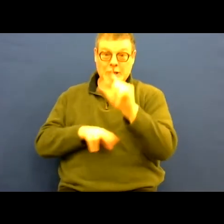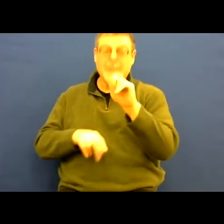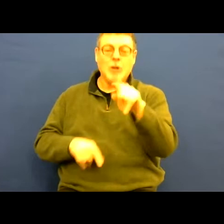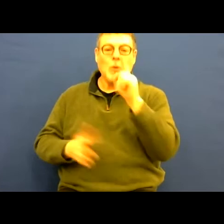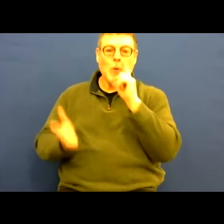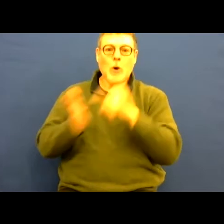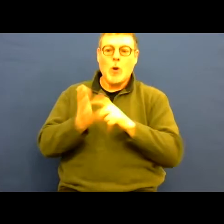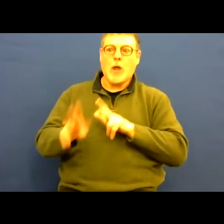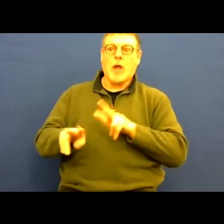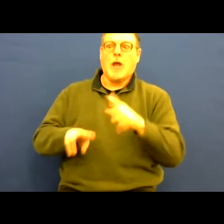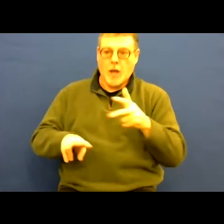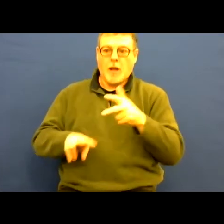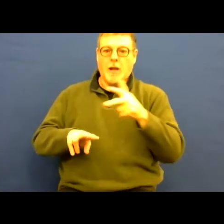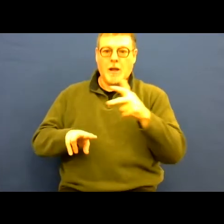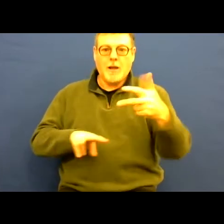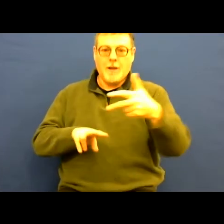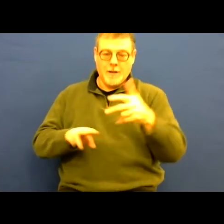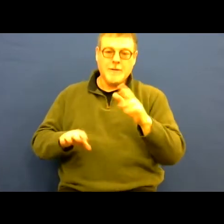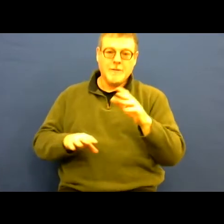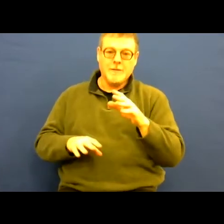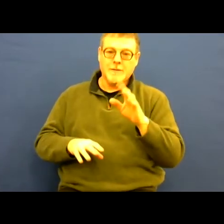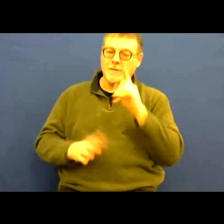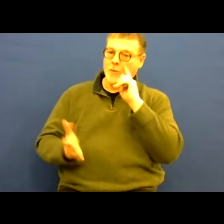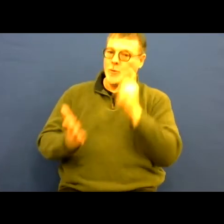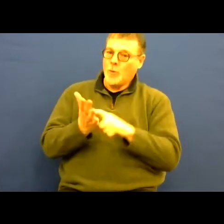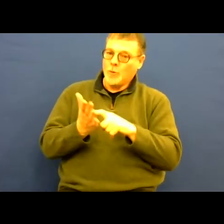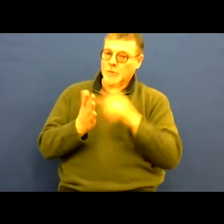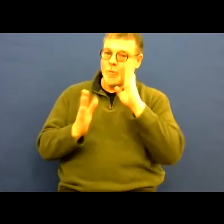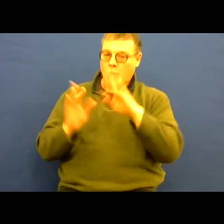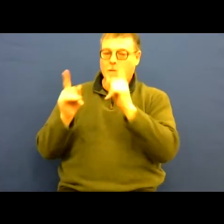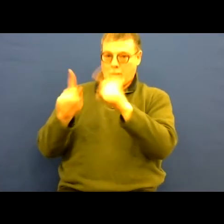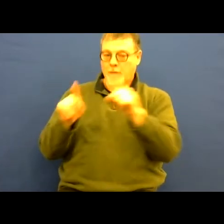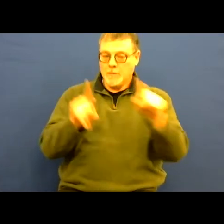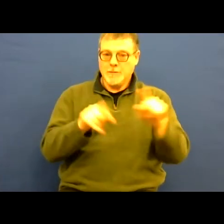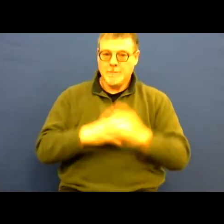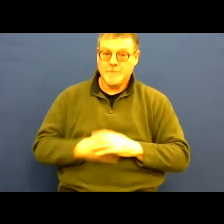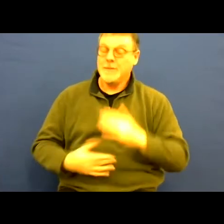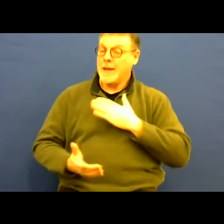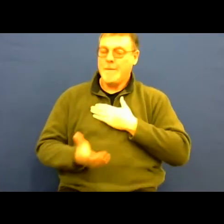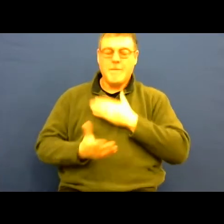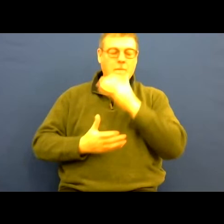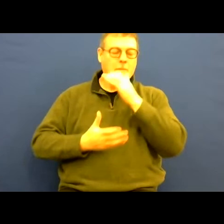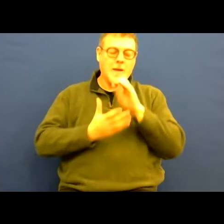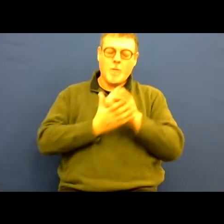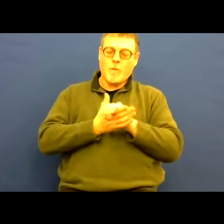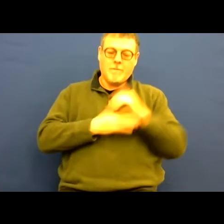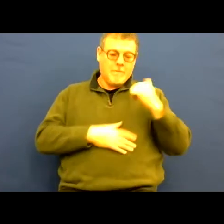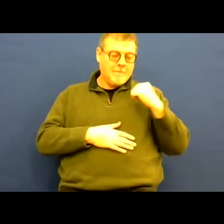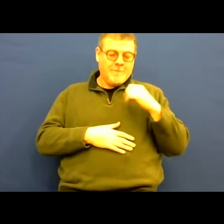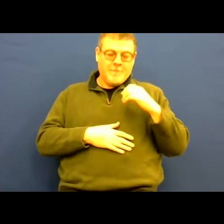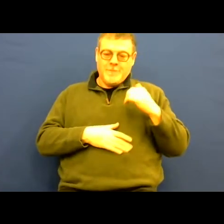when you pull in, and this happened to me, I pulled into a turn lane. My wife gets the